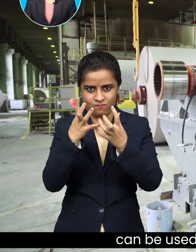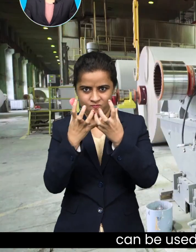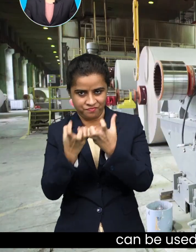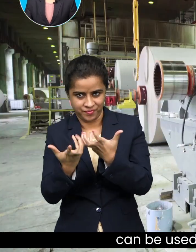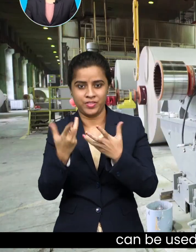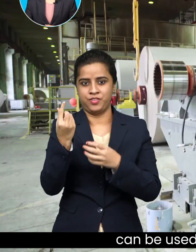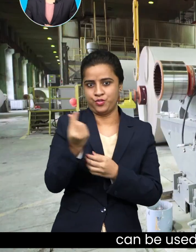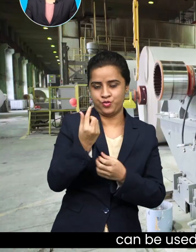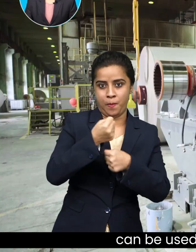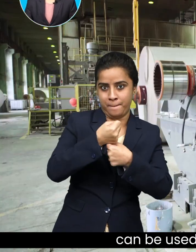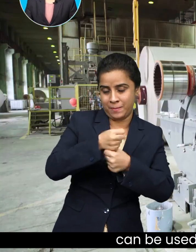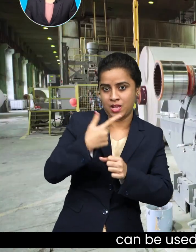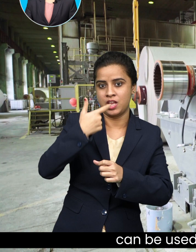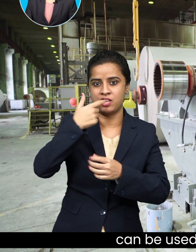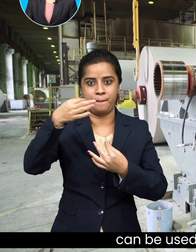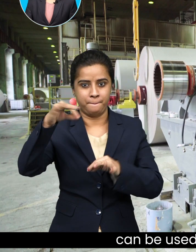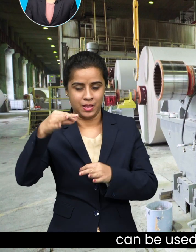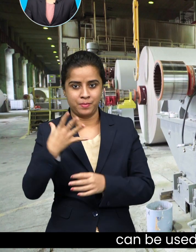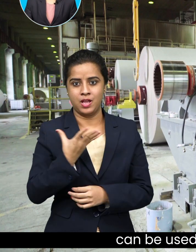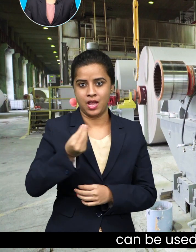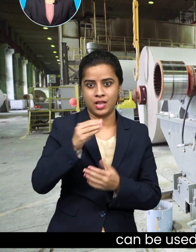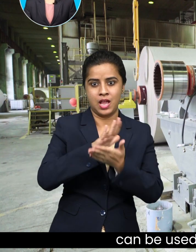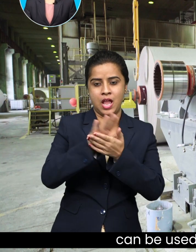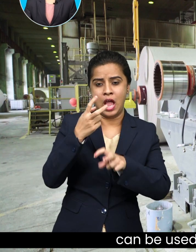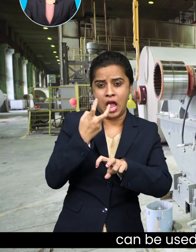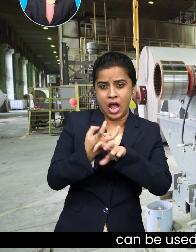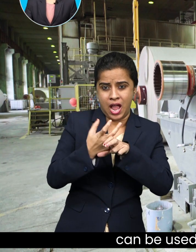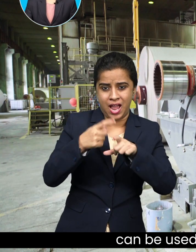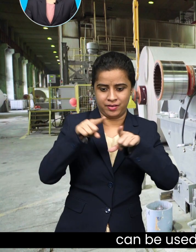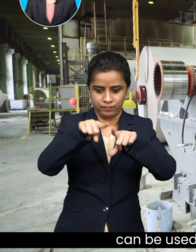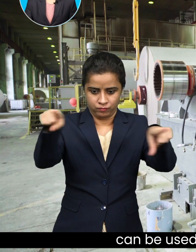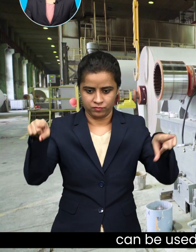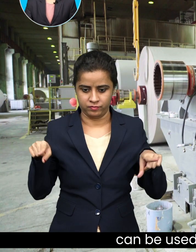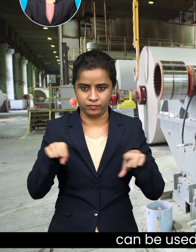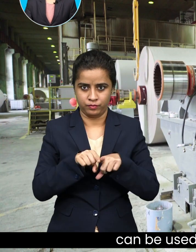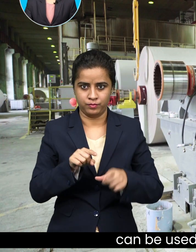can be used to make paper and hardboard.